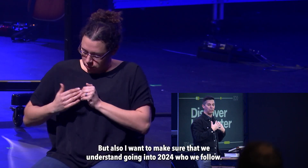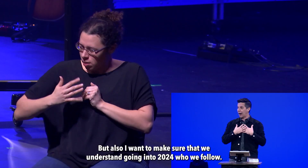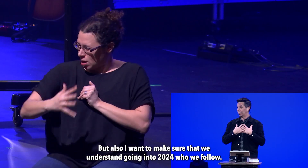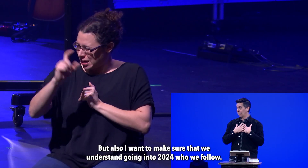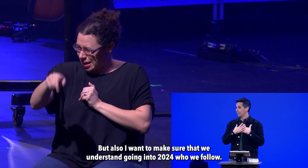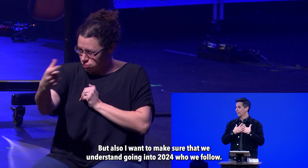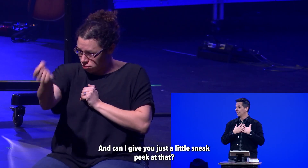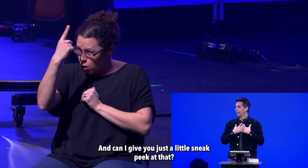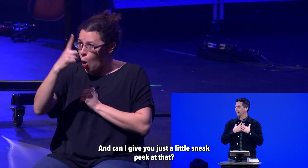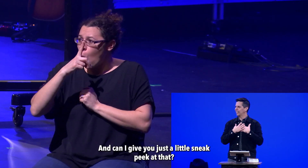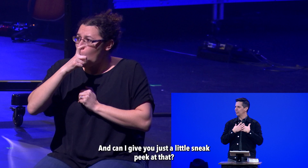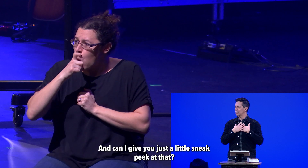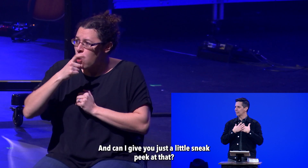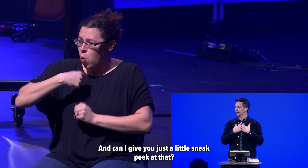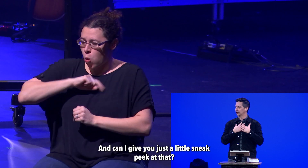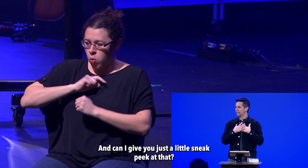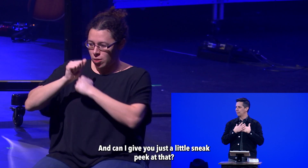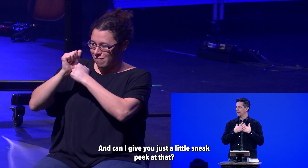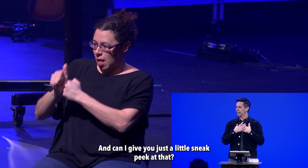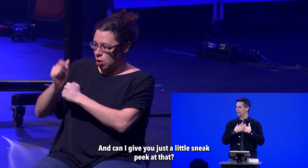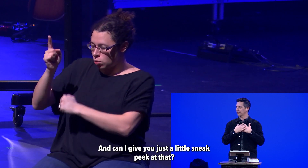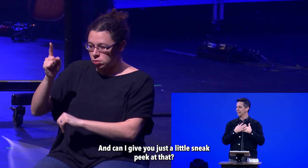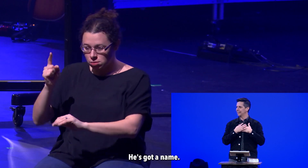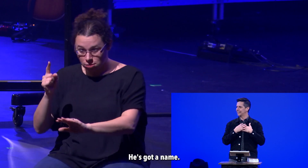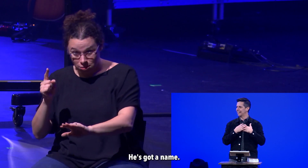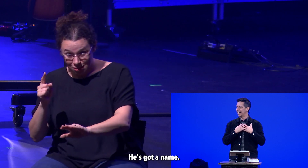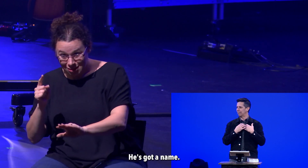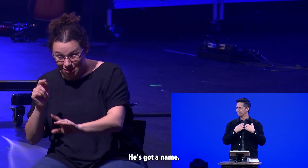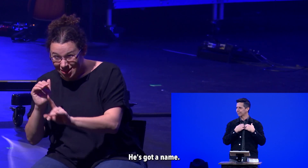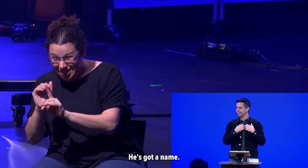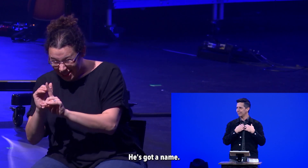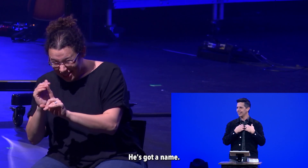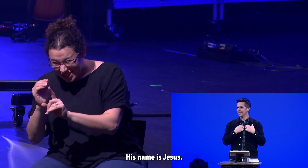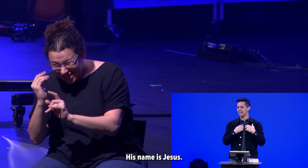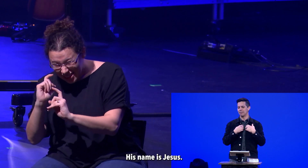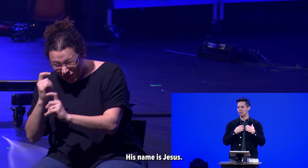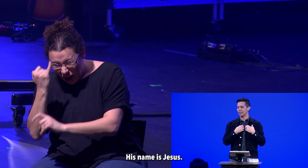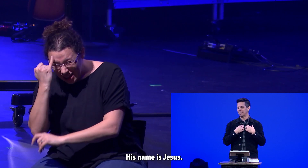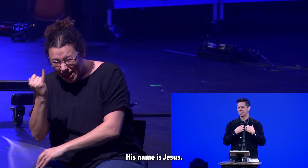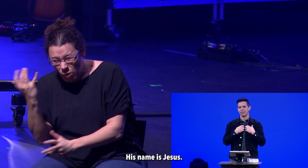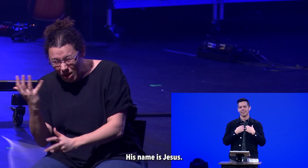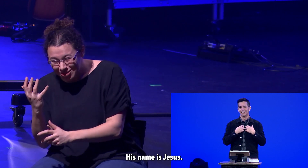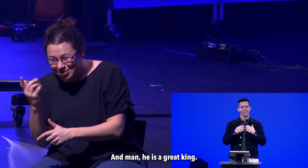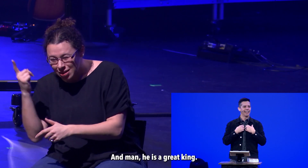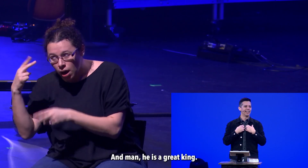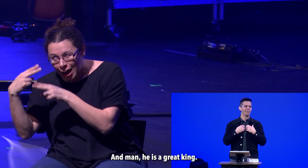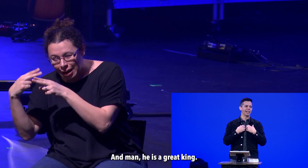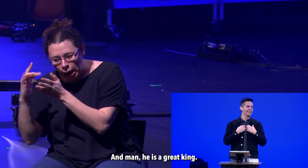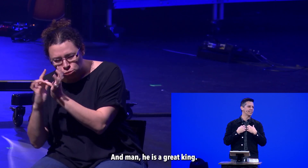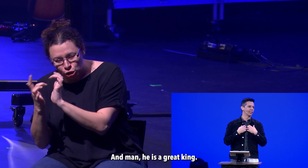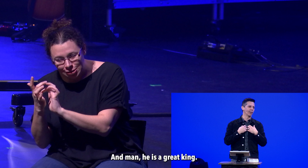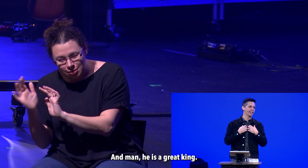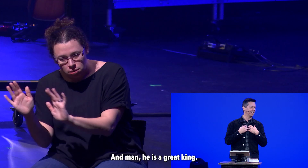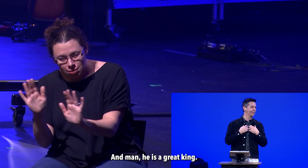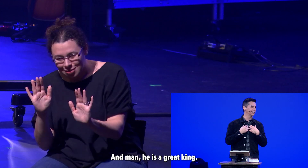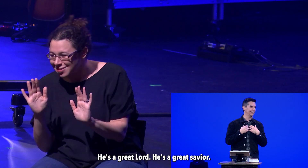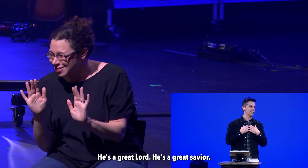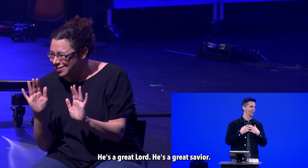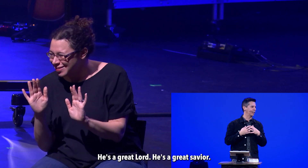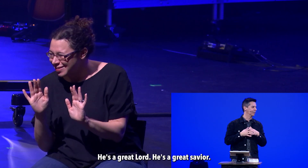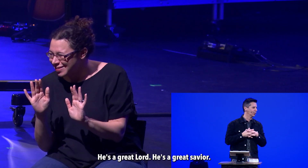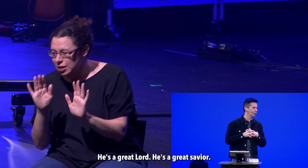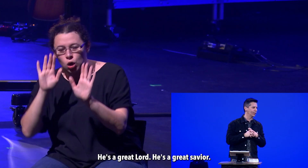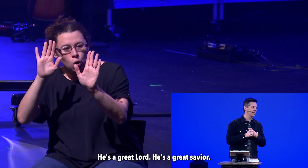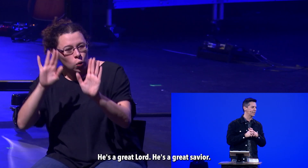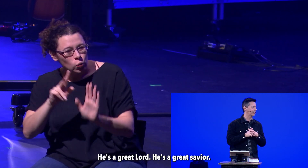we follow. And can I give you just a little sneak peek at that? He's got a name. His name is Jesus. And man, he is a great king. He